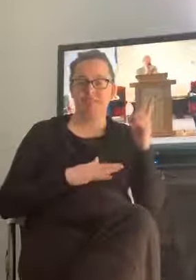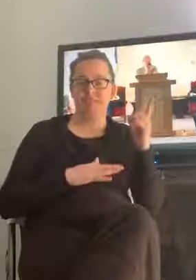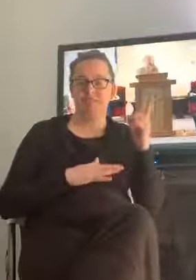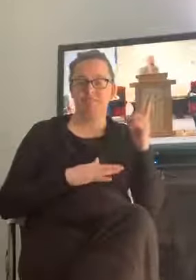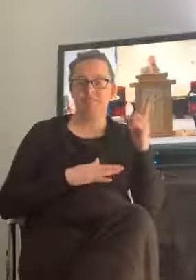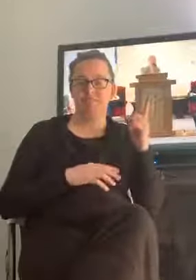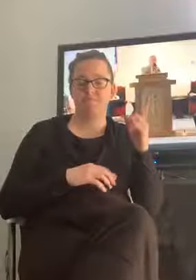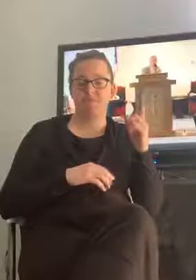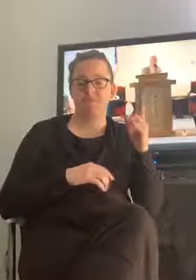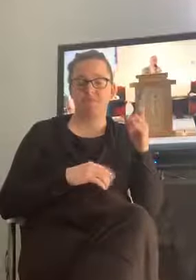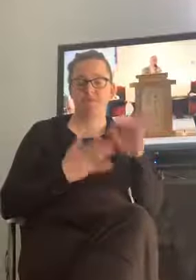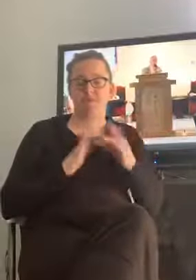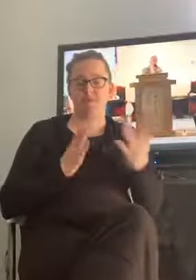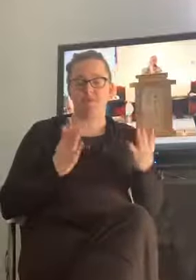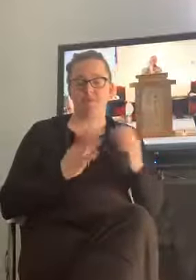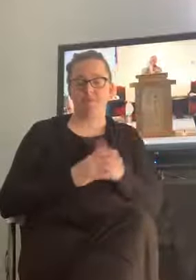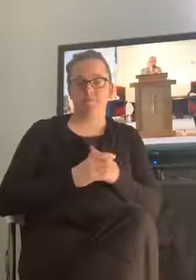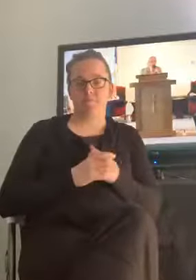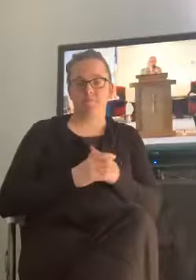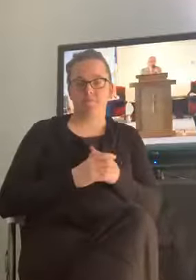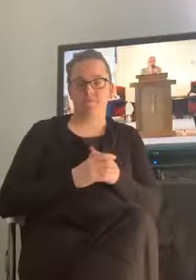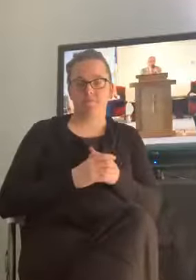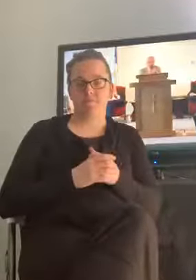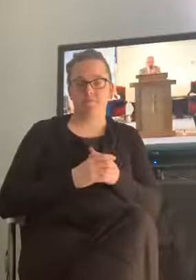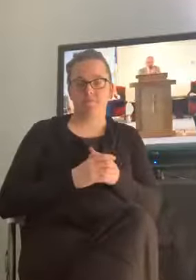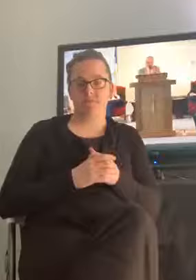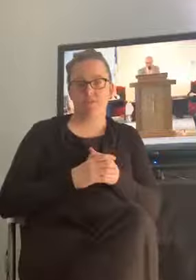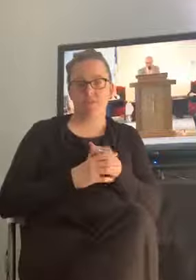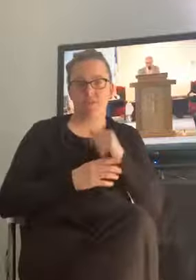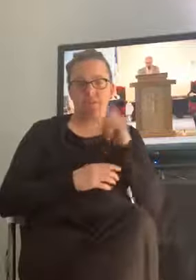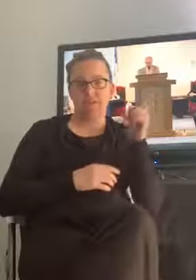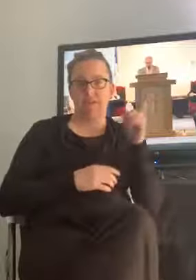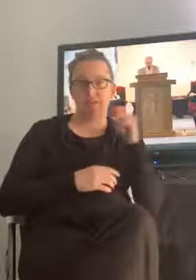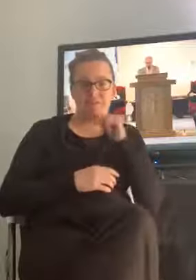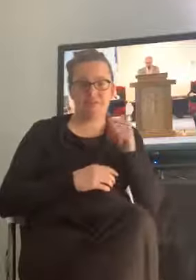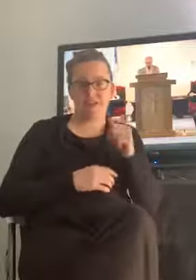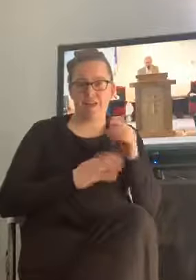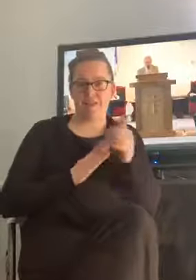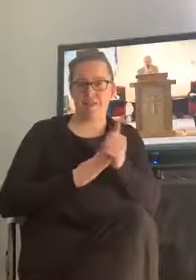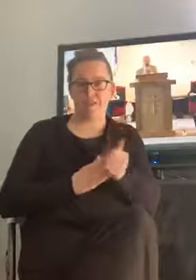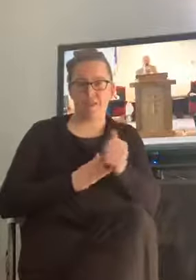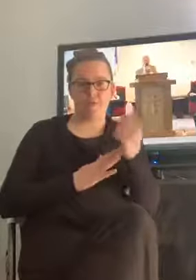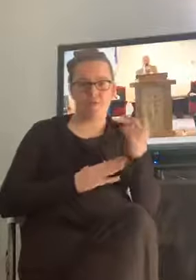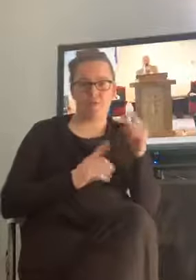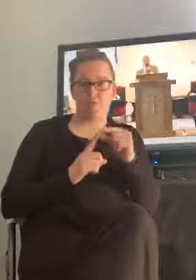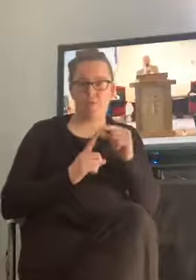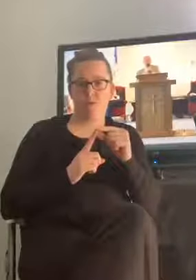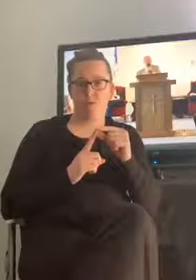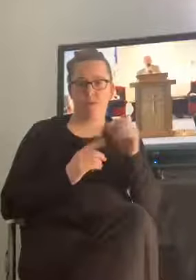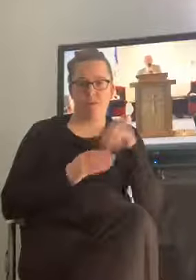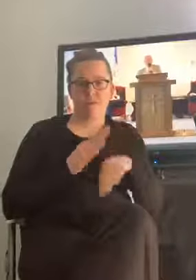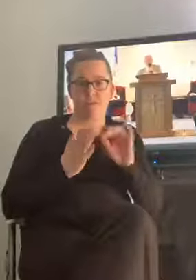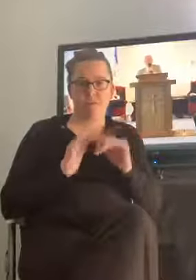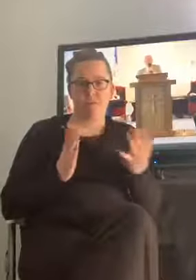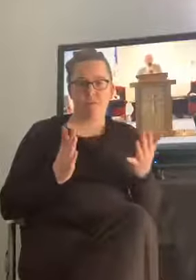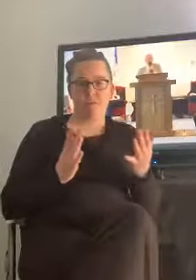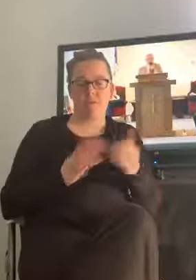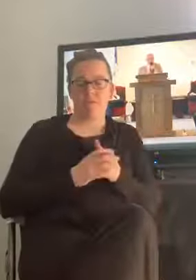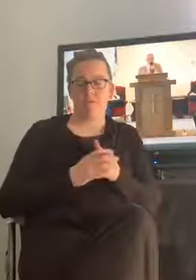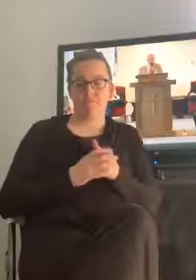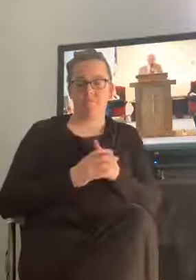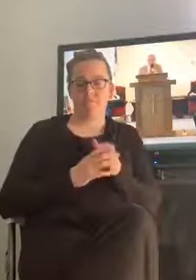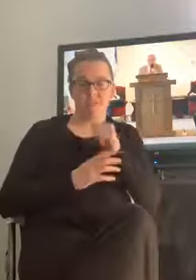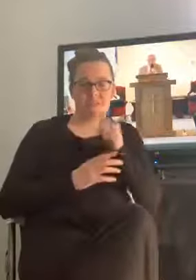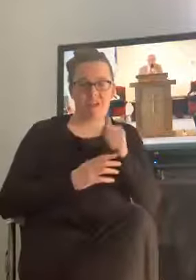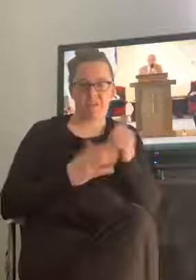He will not let one word fall to the ground. I believe that whatever God's word